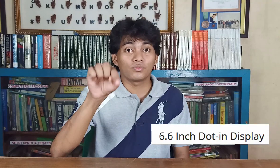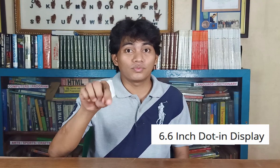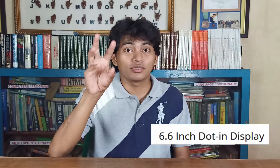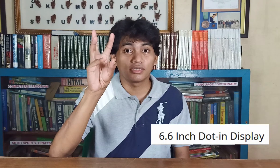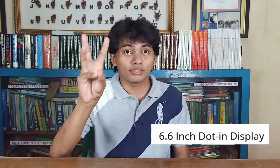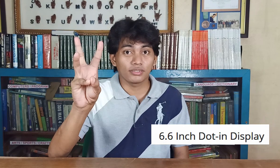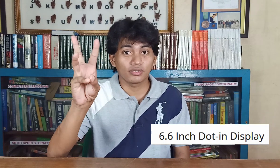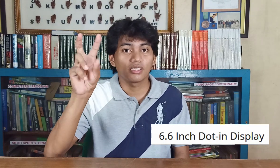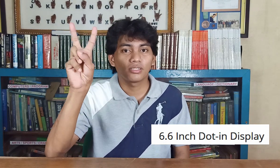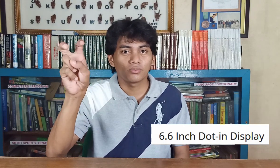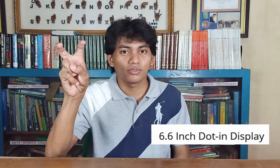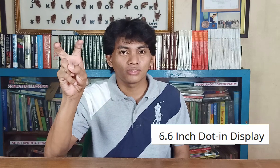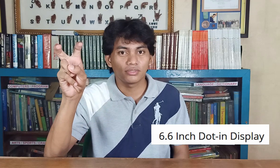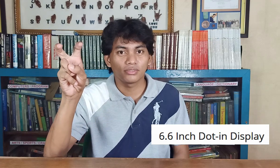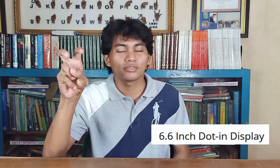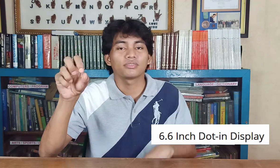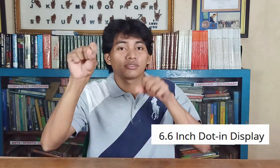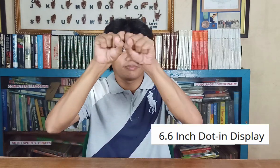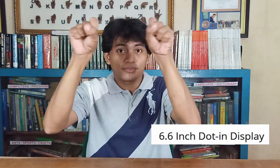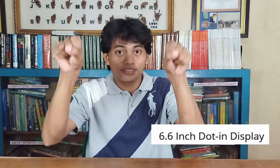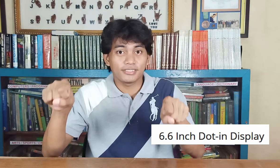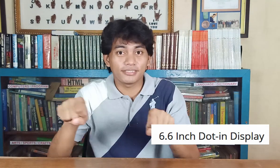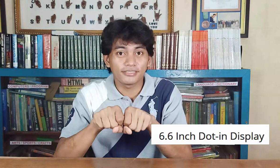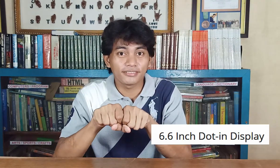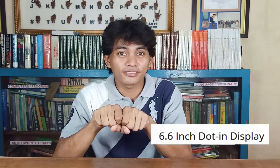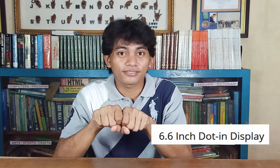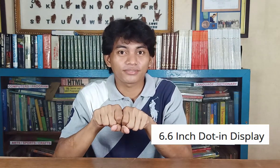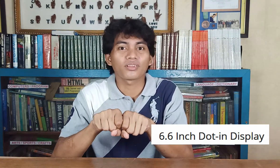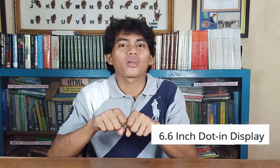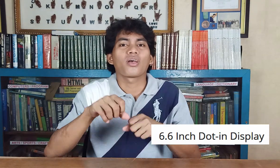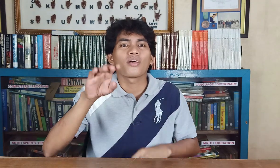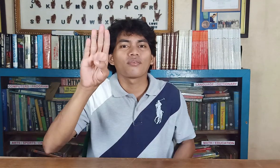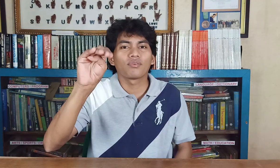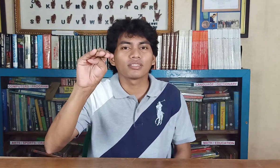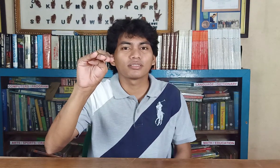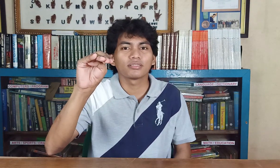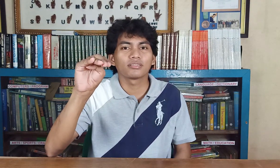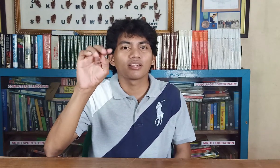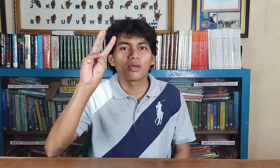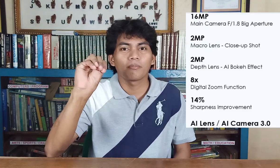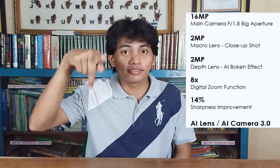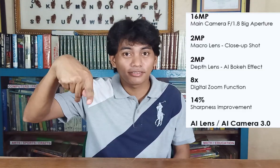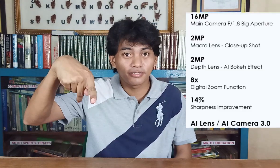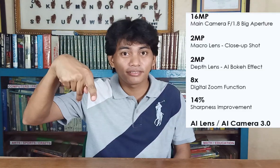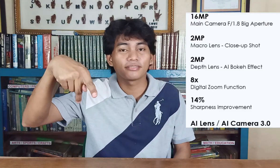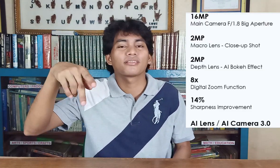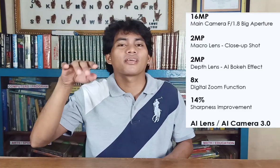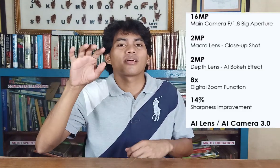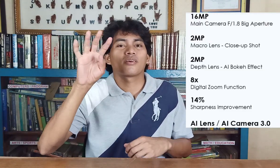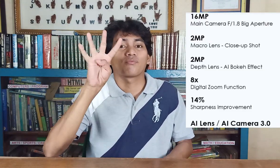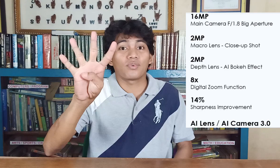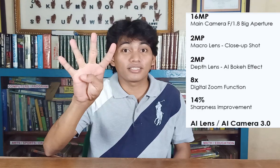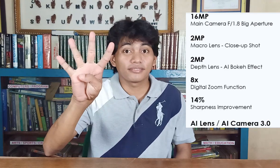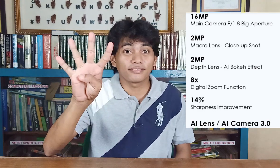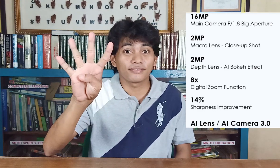For specs, we have 6.6-inch screen display. We also have 16 MP quad